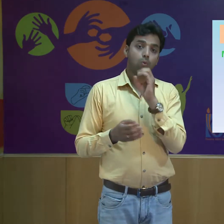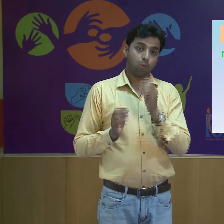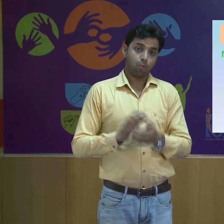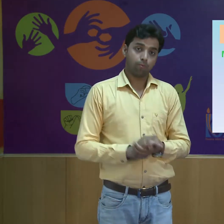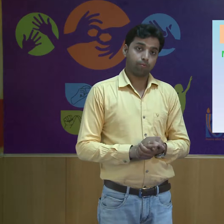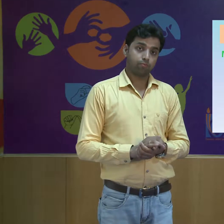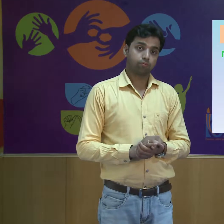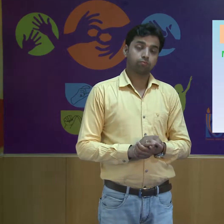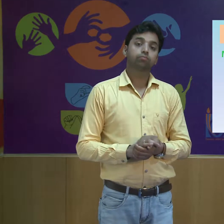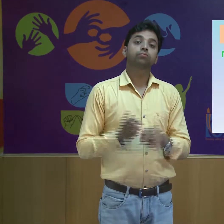Naga,